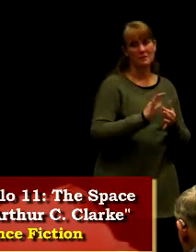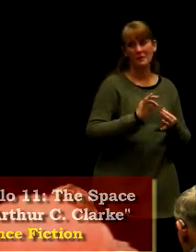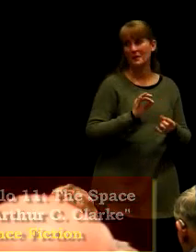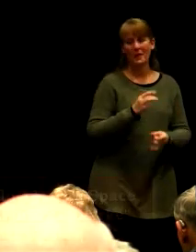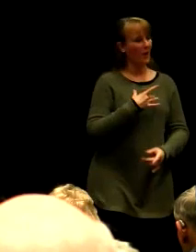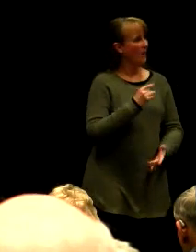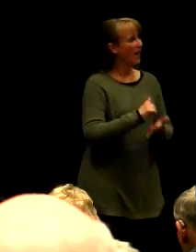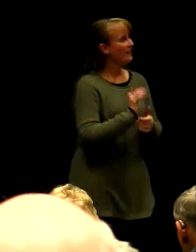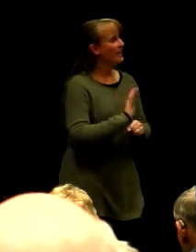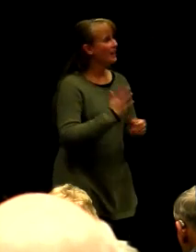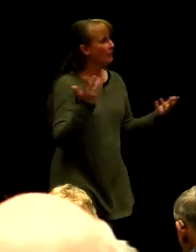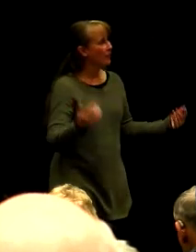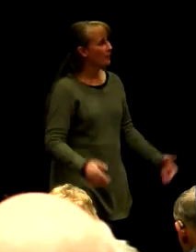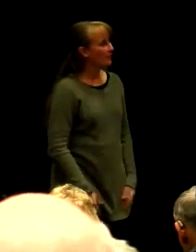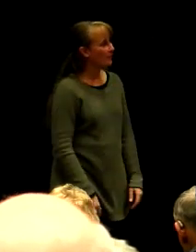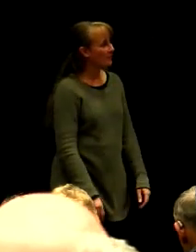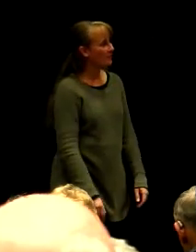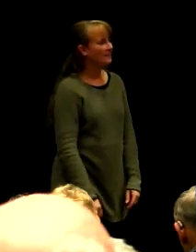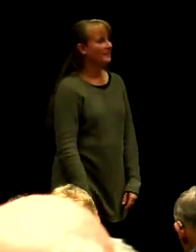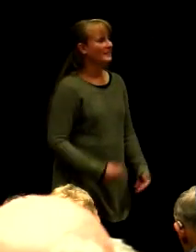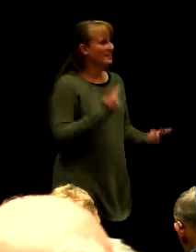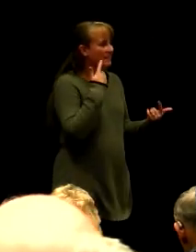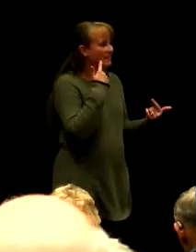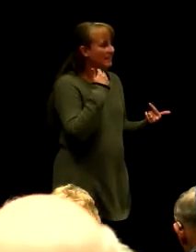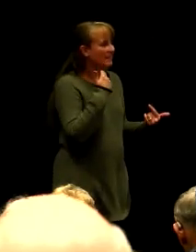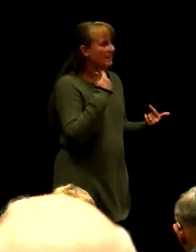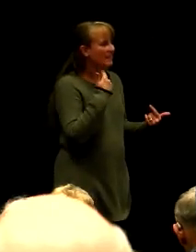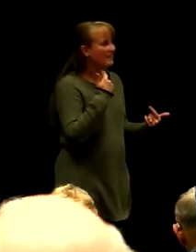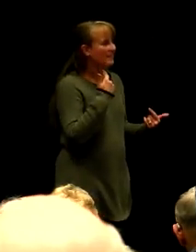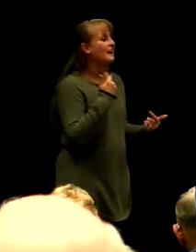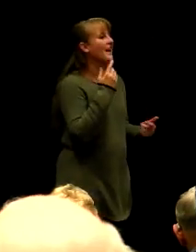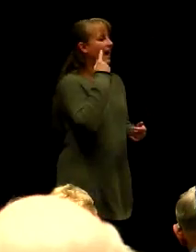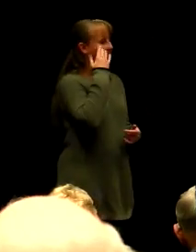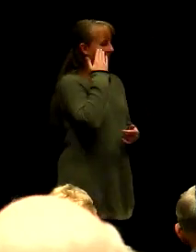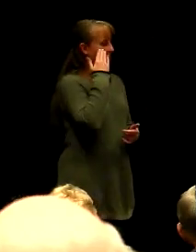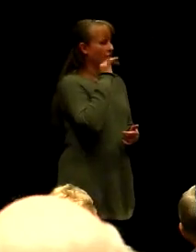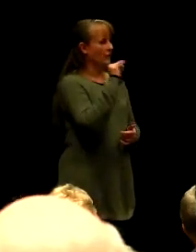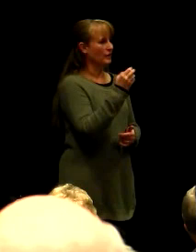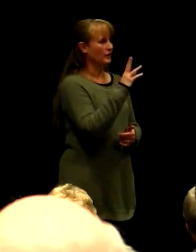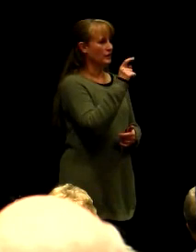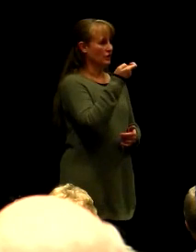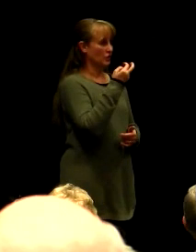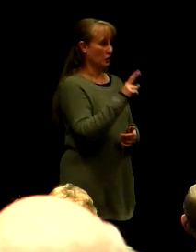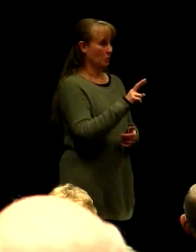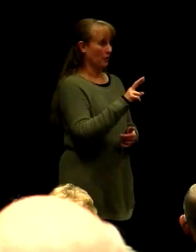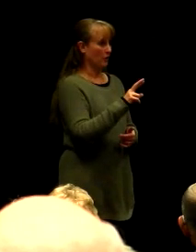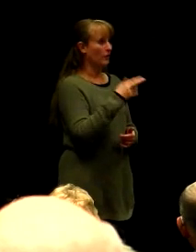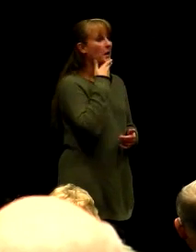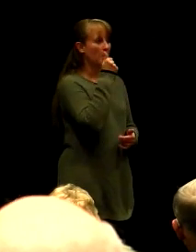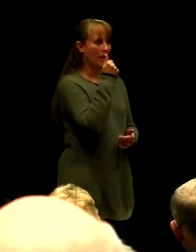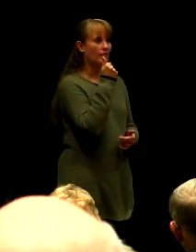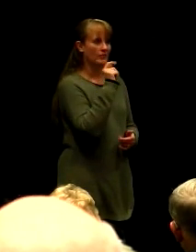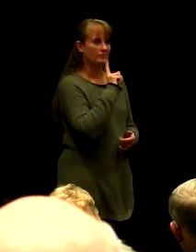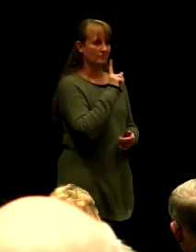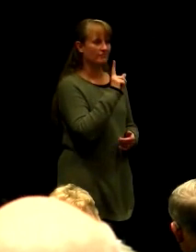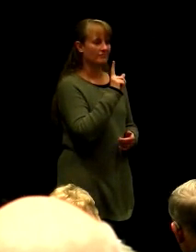I like that film. I mean, they get Jupiter better, for sure. It's a pretty stunning Jupiter.